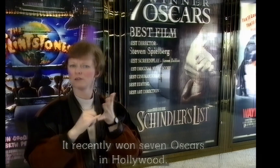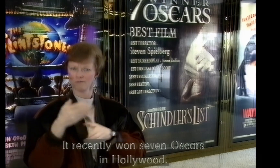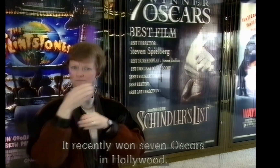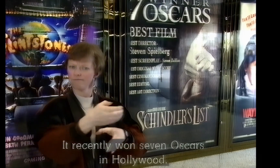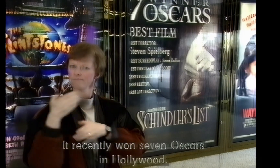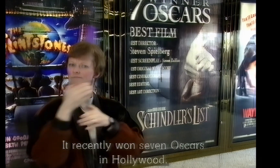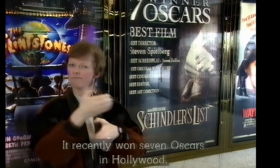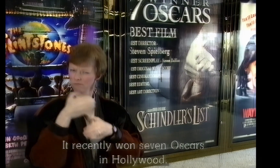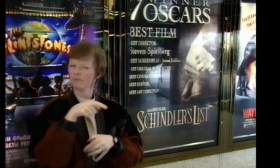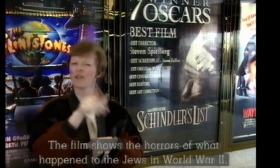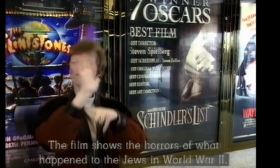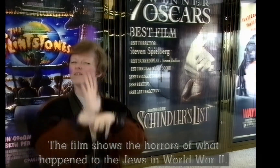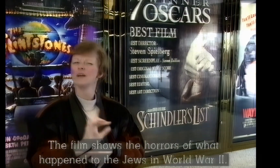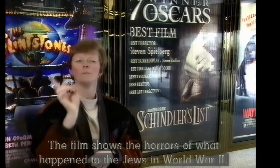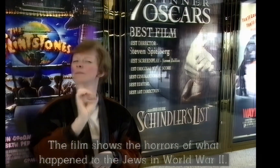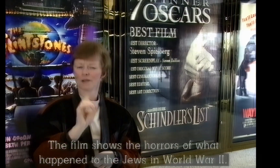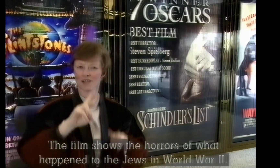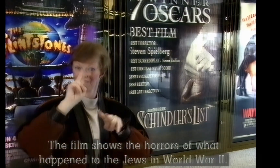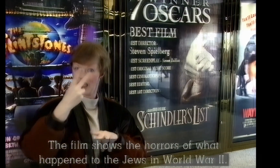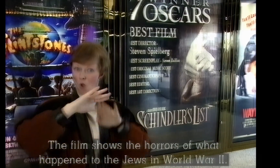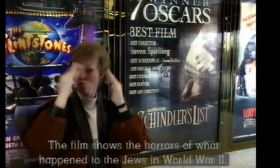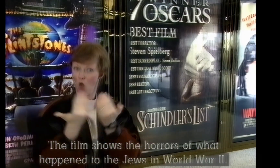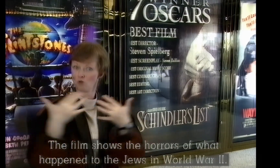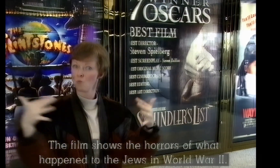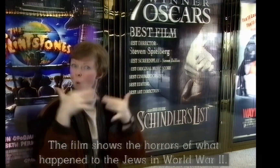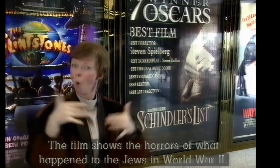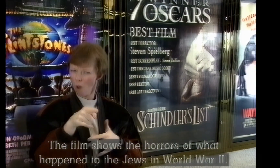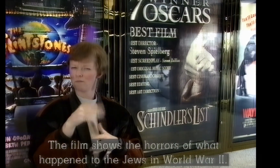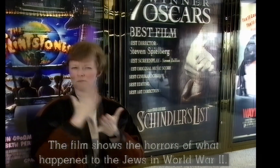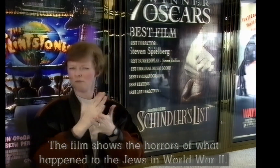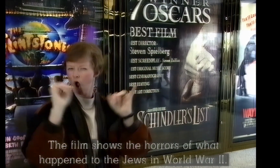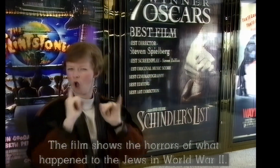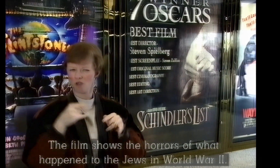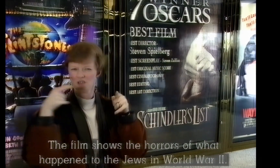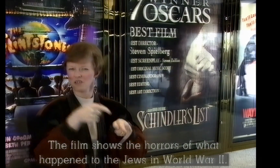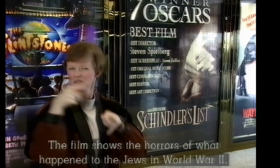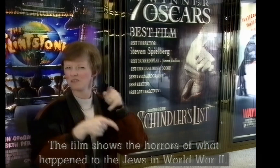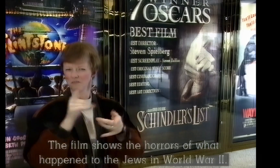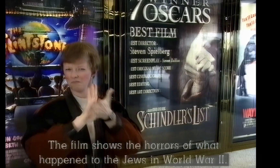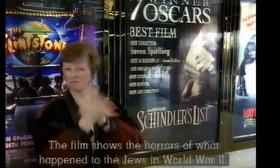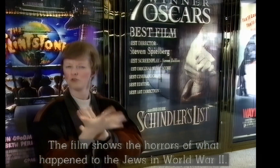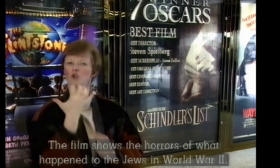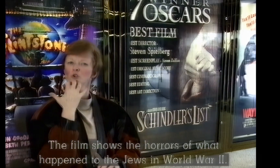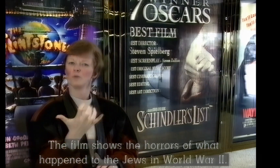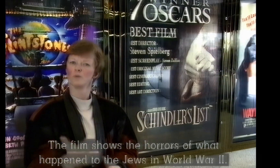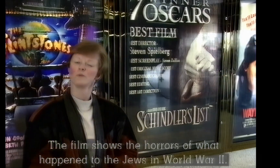Hollywood. The film brings to the screen the horrors of what happened to the Jews in the Second World War.